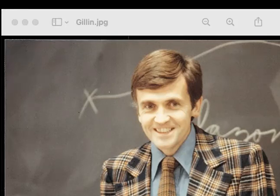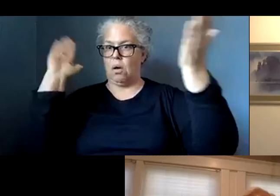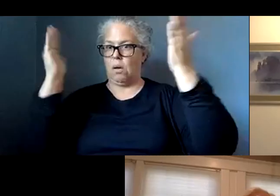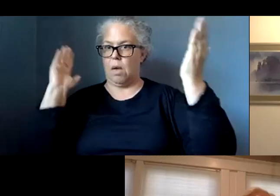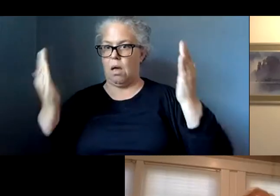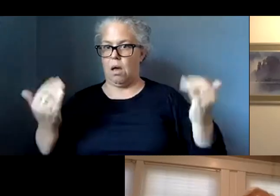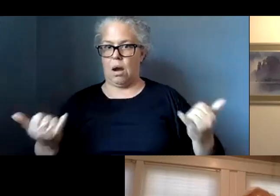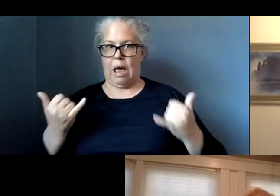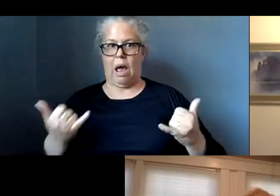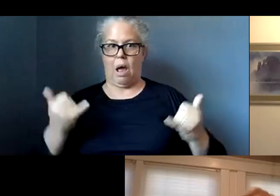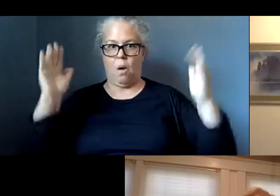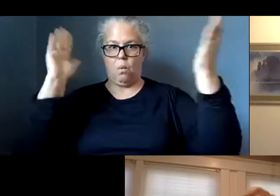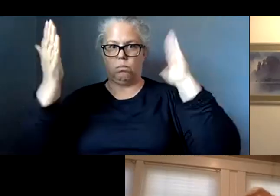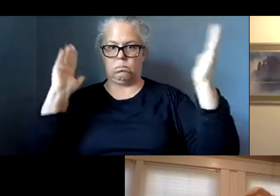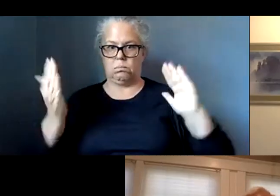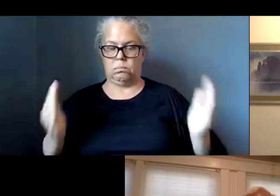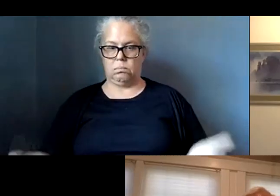live this evening.